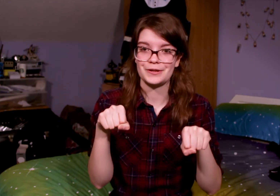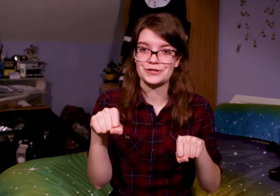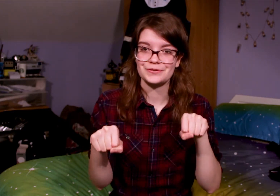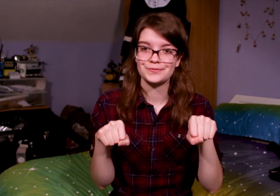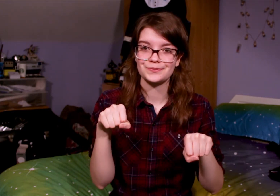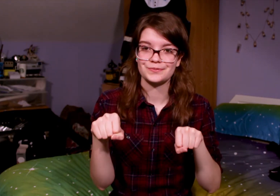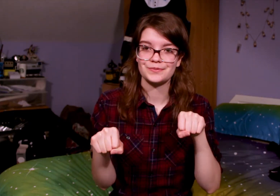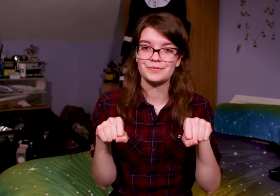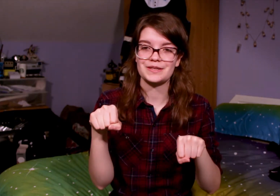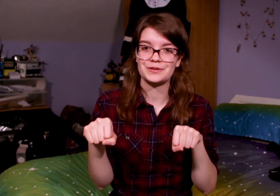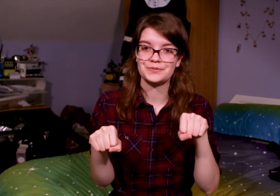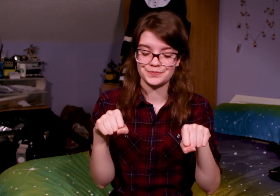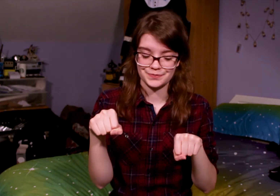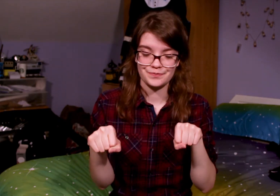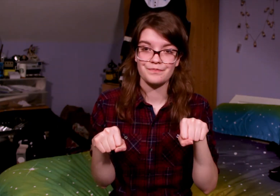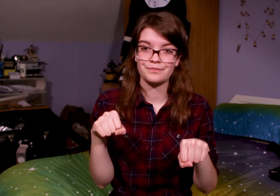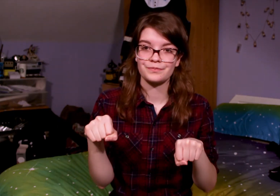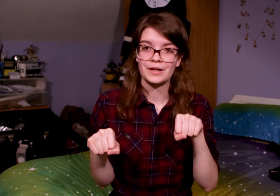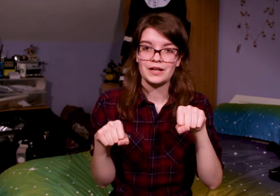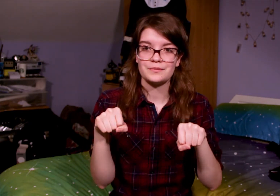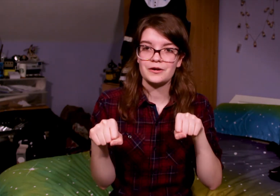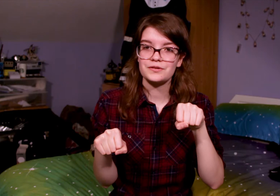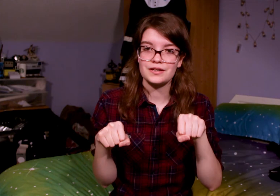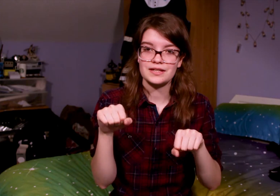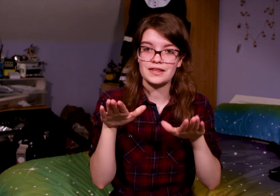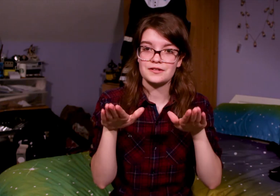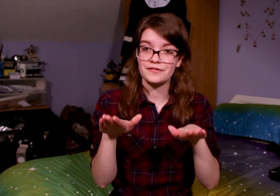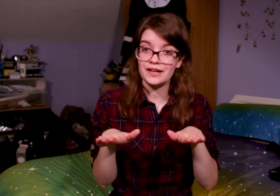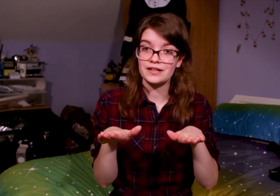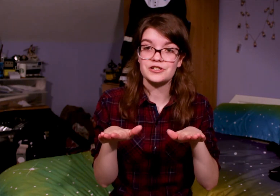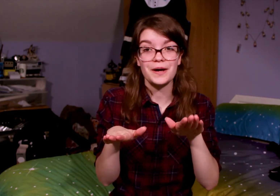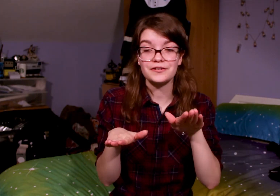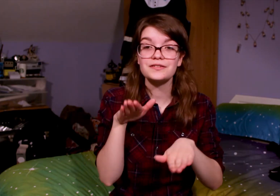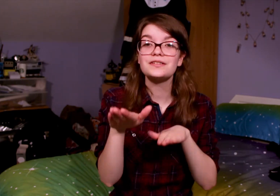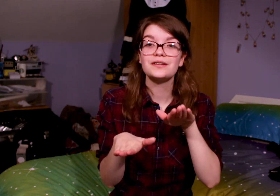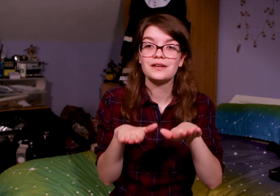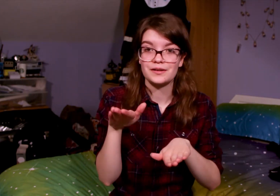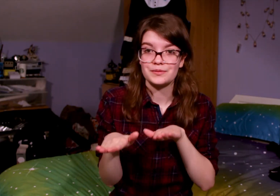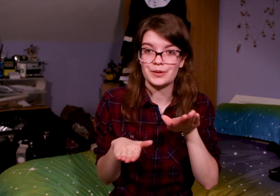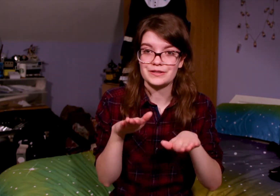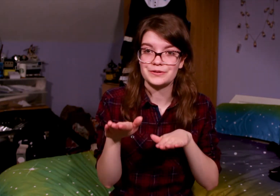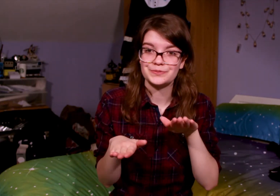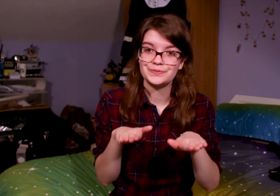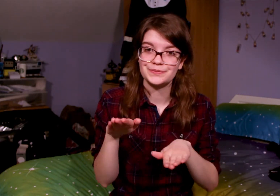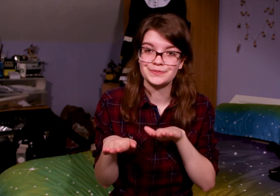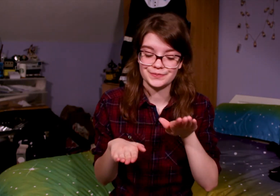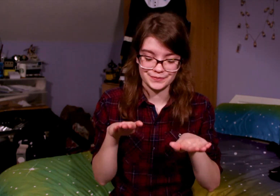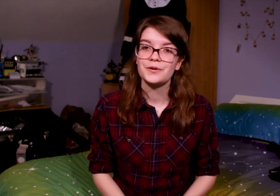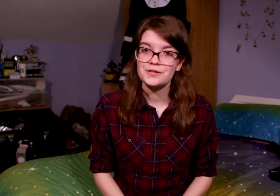motion. Bicycle. You might also see those flat as your pedals. Bicycle.